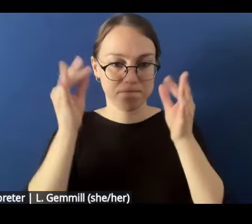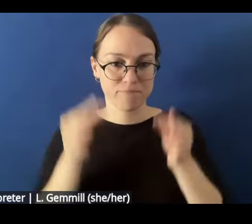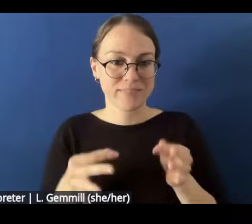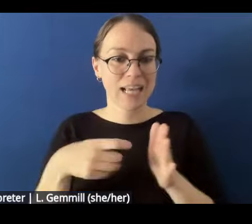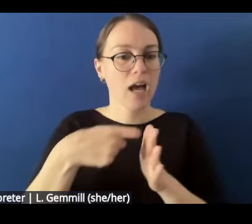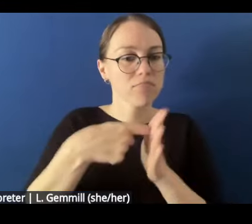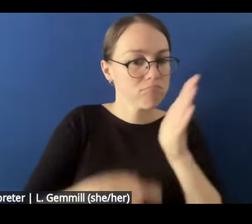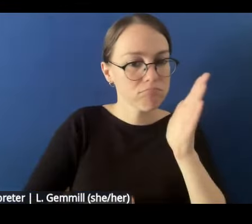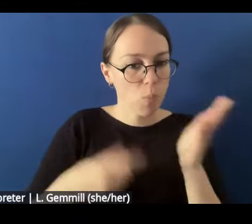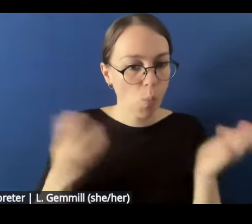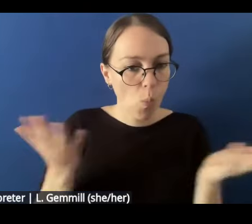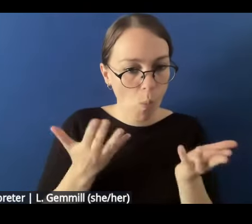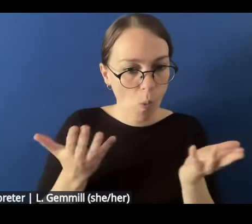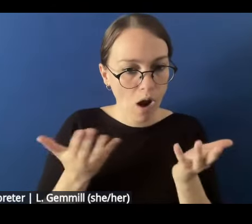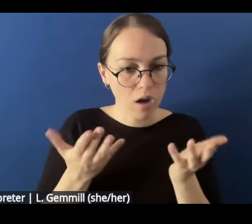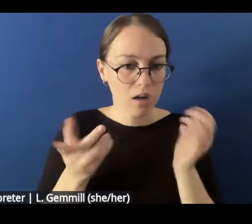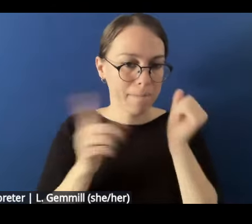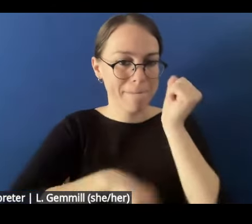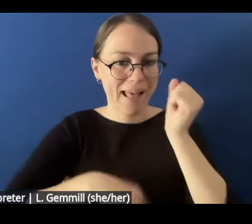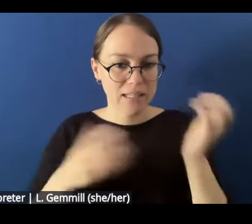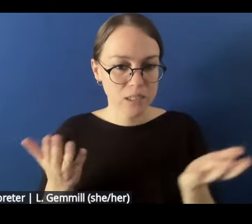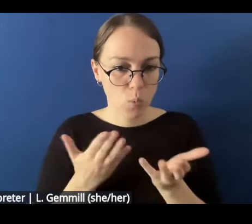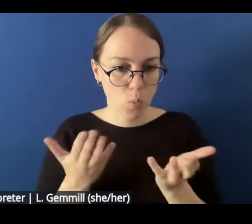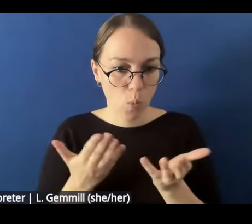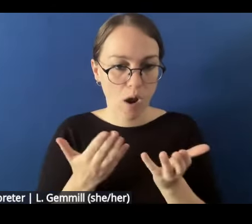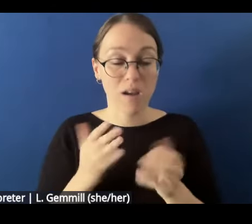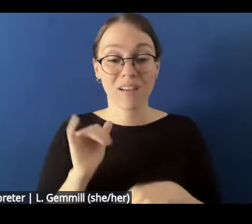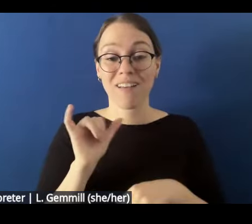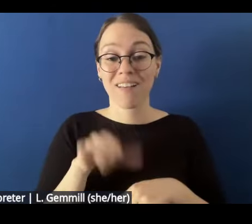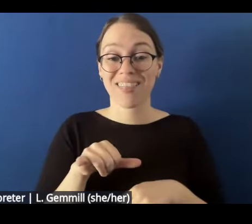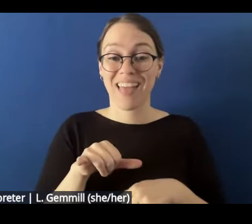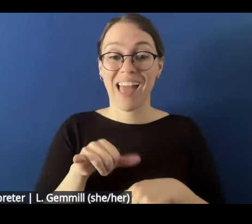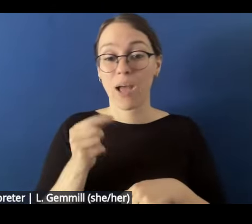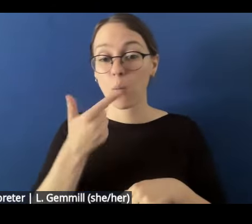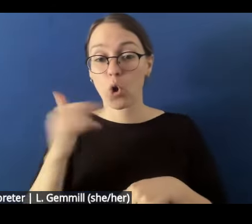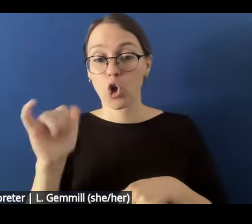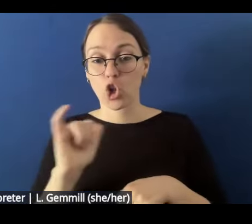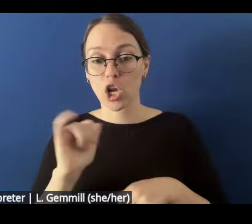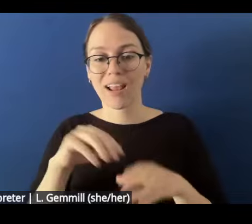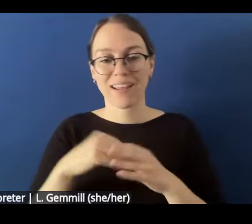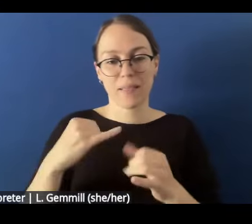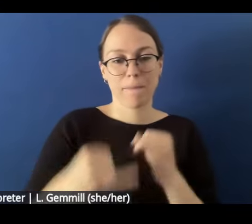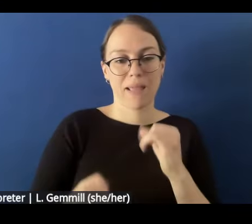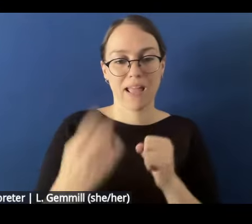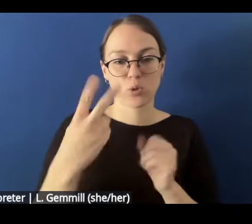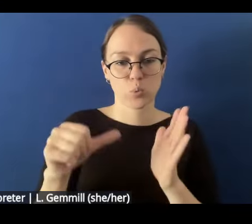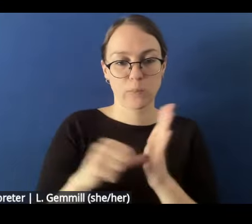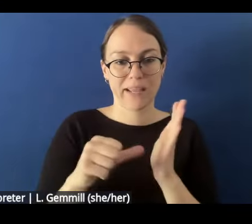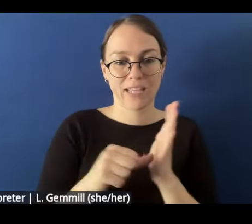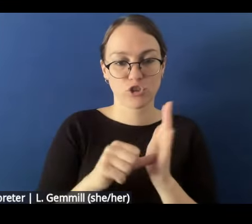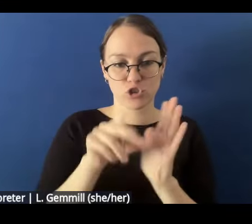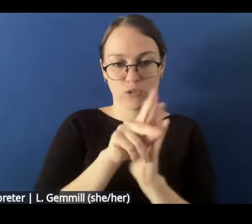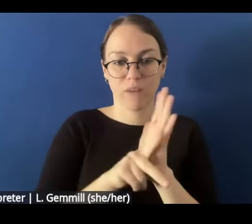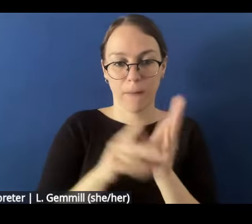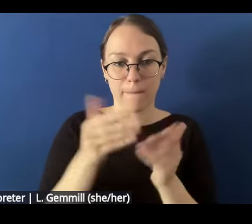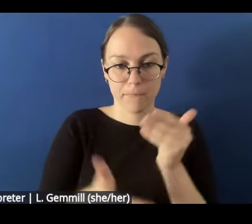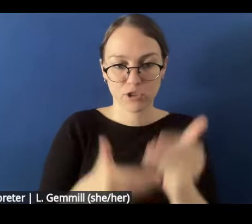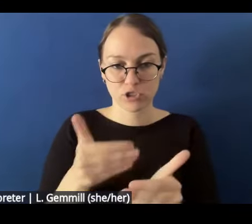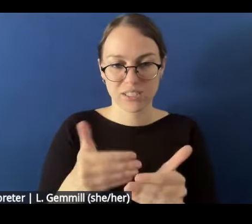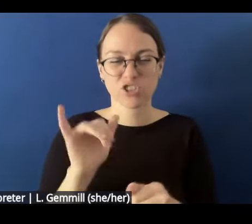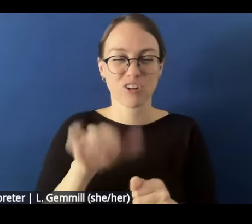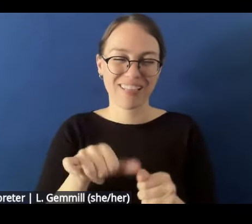are outlined under the last 2 pages of the procedure as well, as to what the board's authority is to